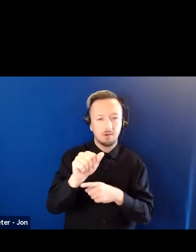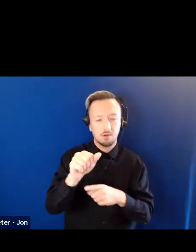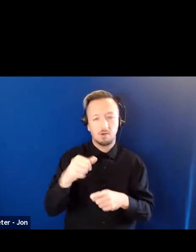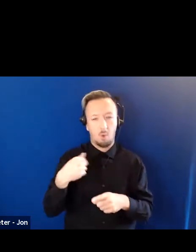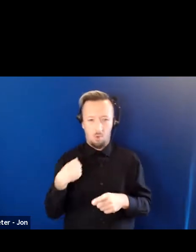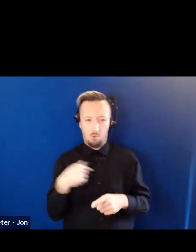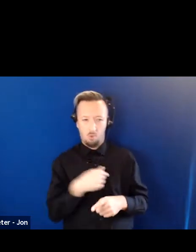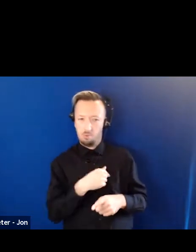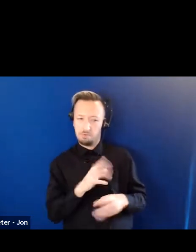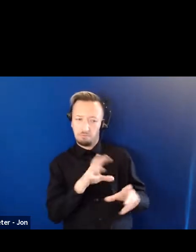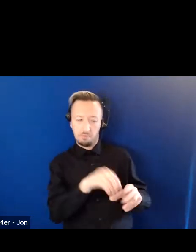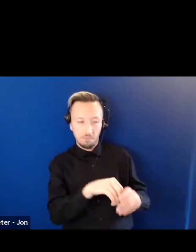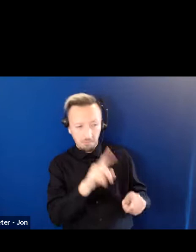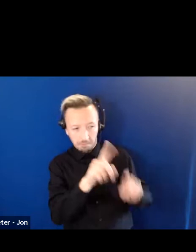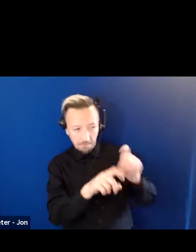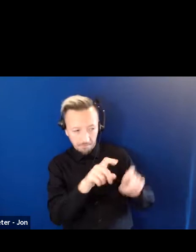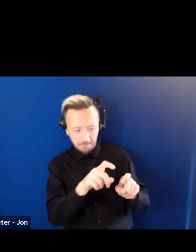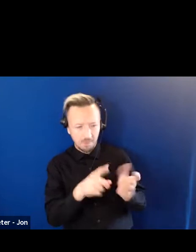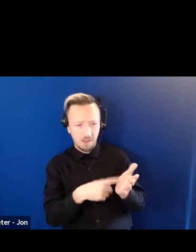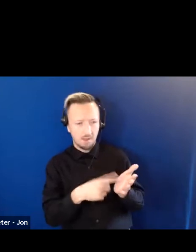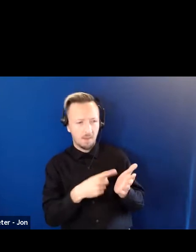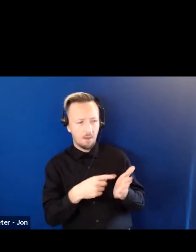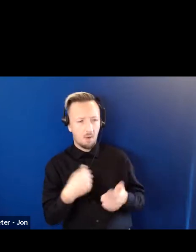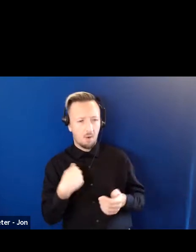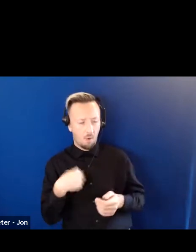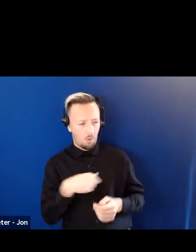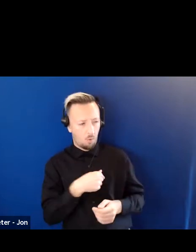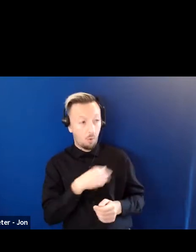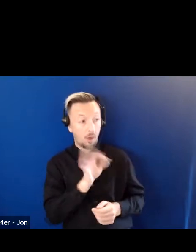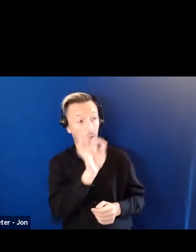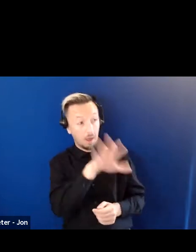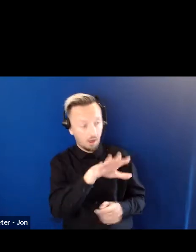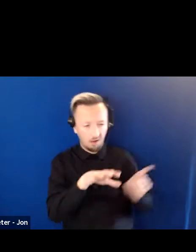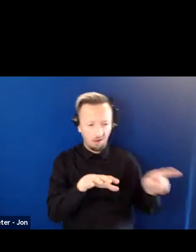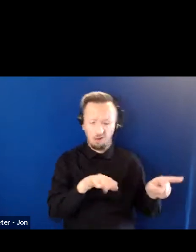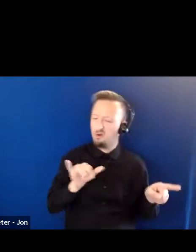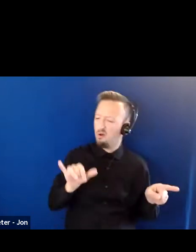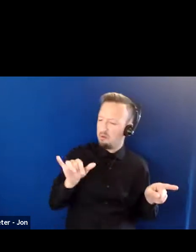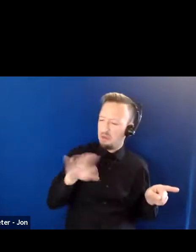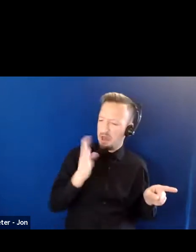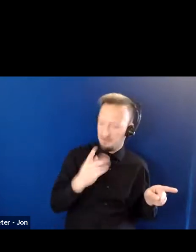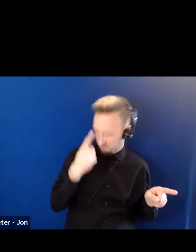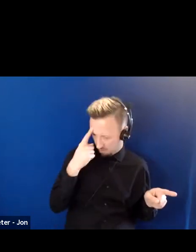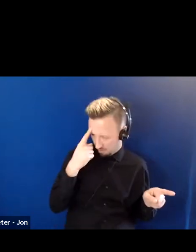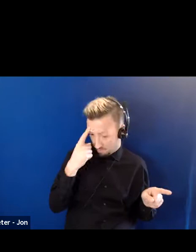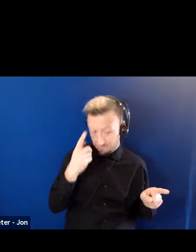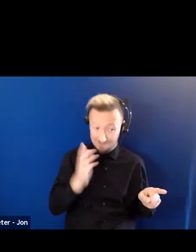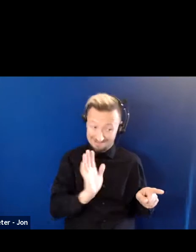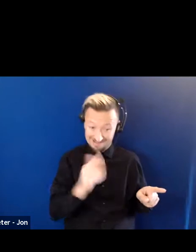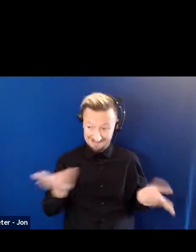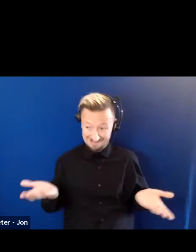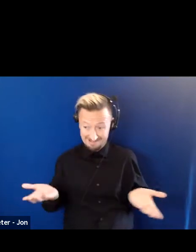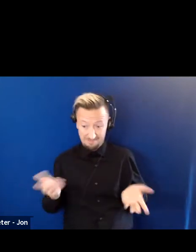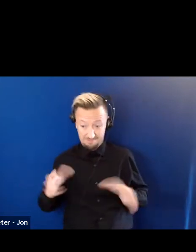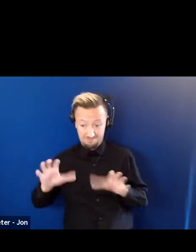have to kind of pause and think. And they'll say, well, we never thought about that. I was like, well, we're here. And this is some of